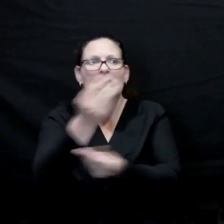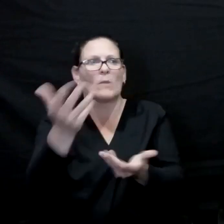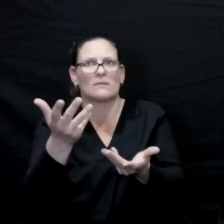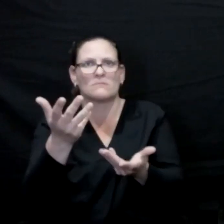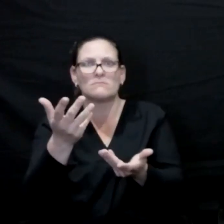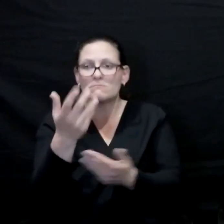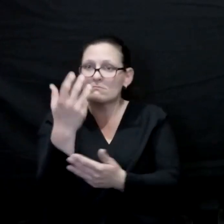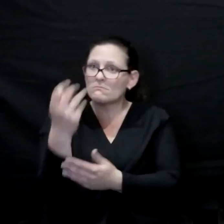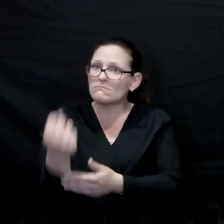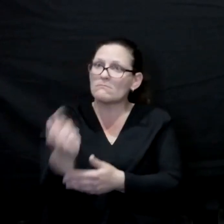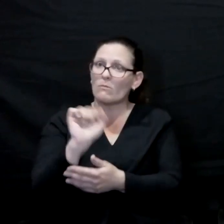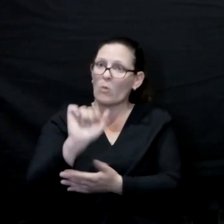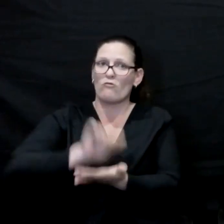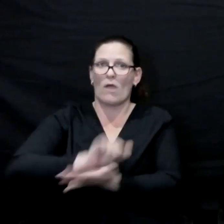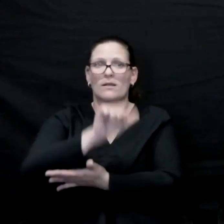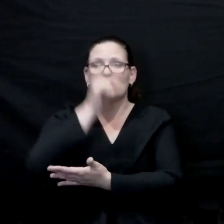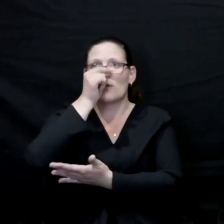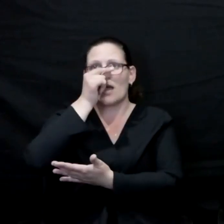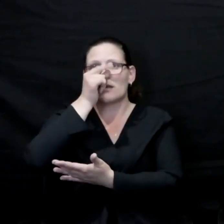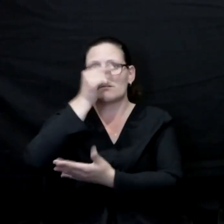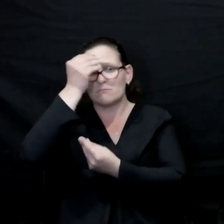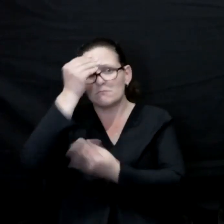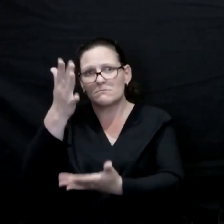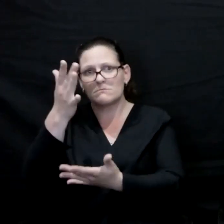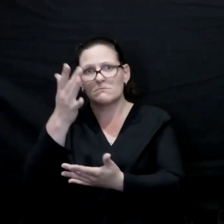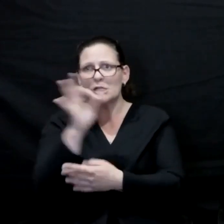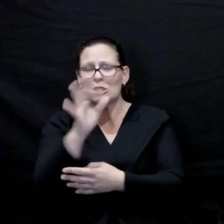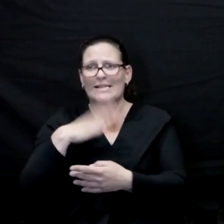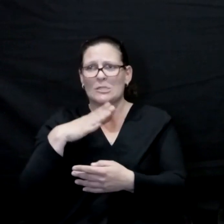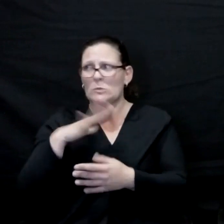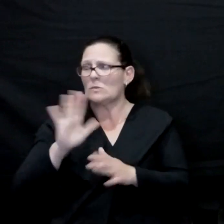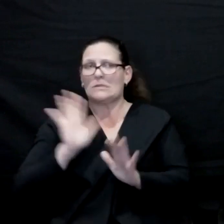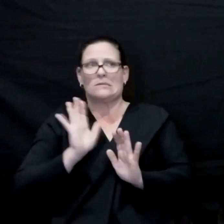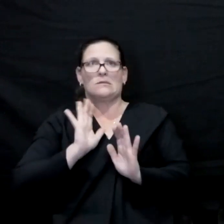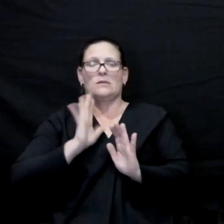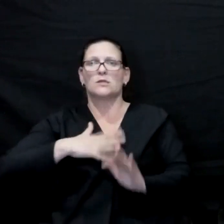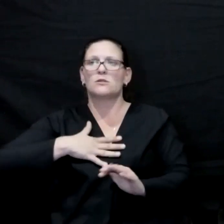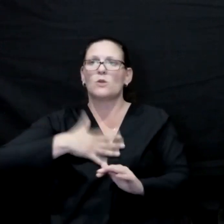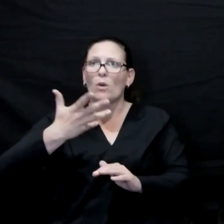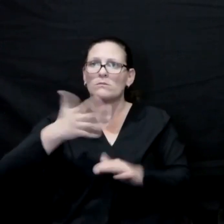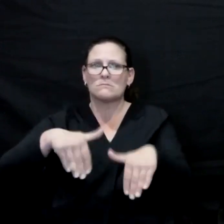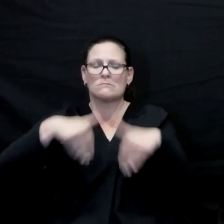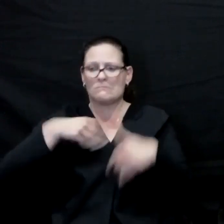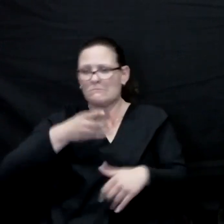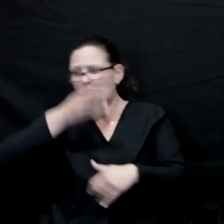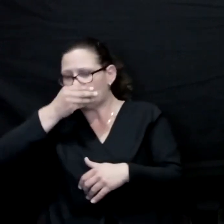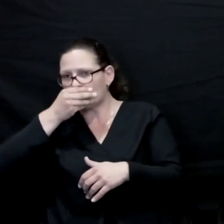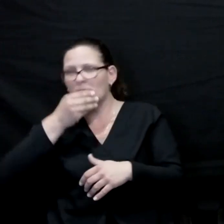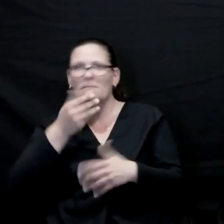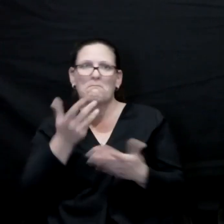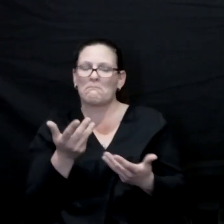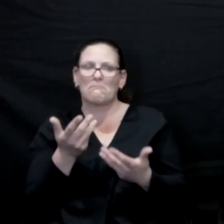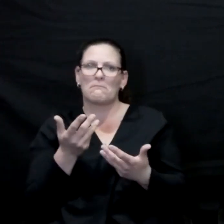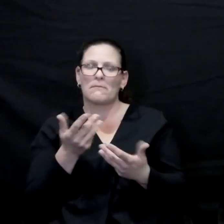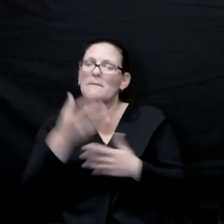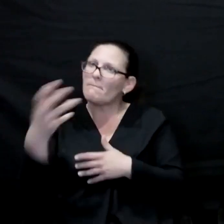to complain, and you mustn't be frightened to do this, because how can you improve the